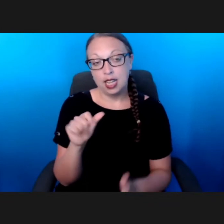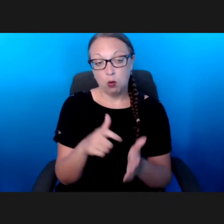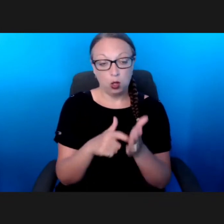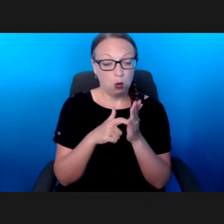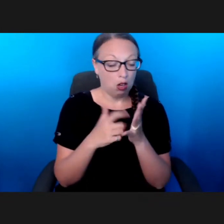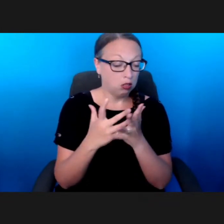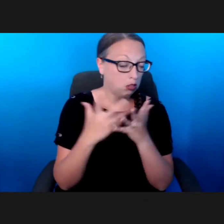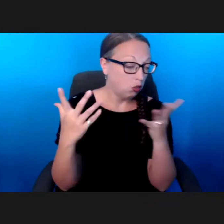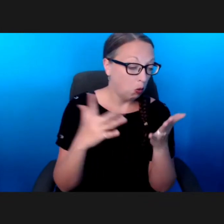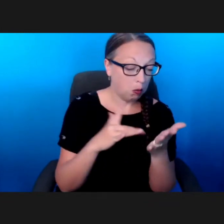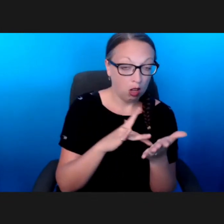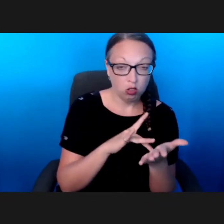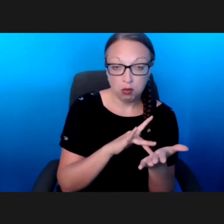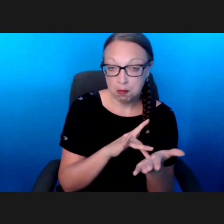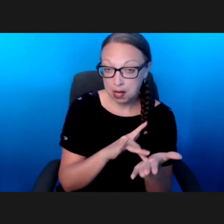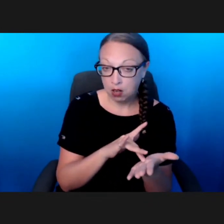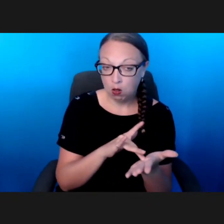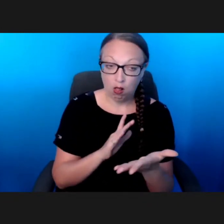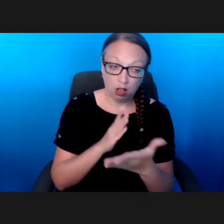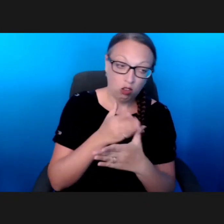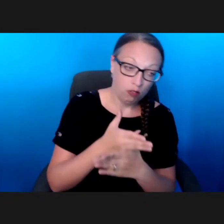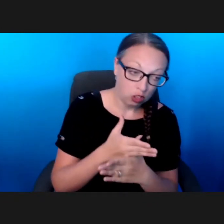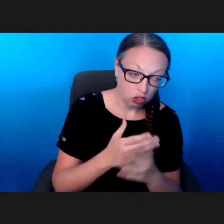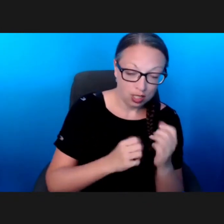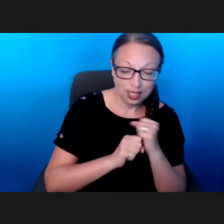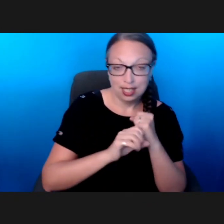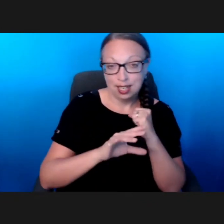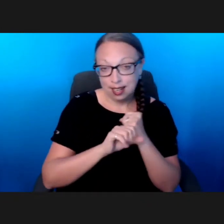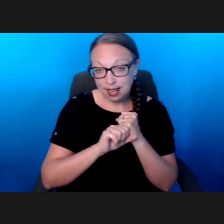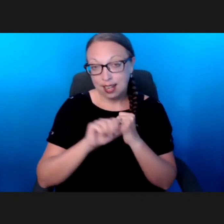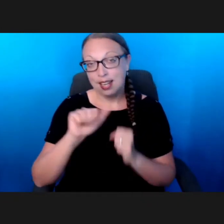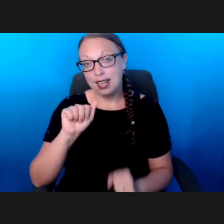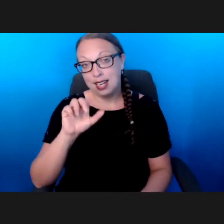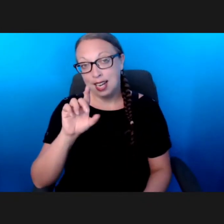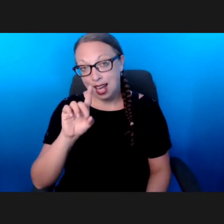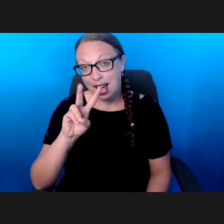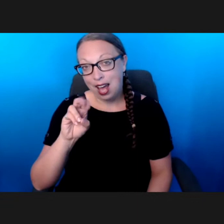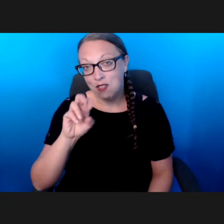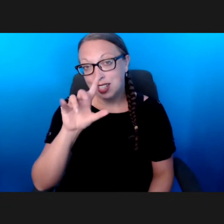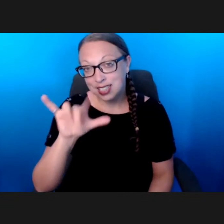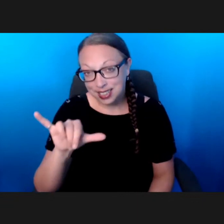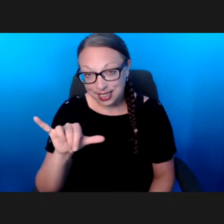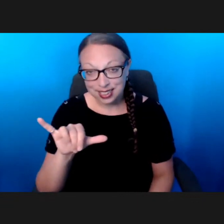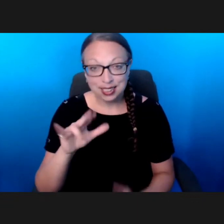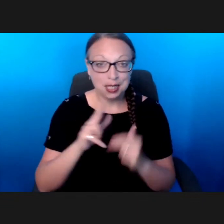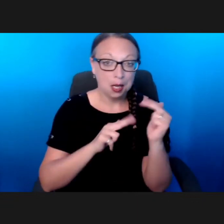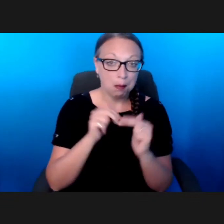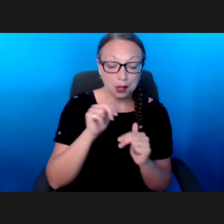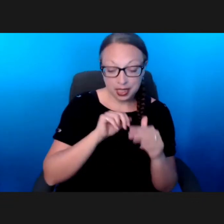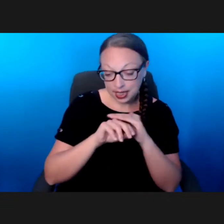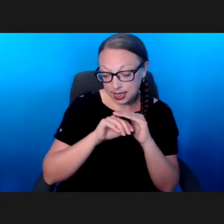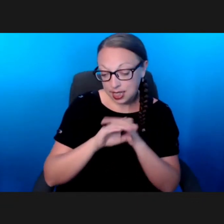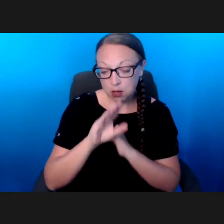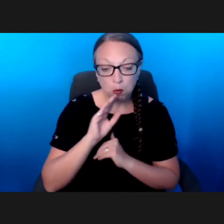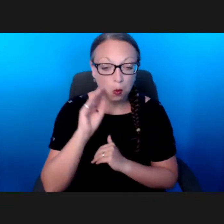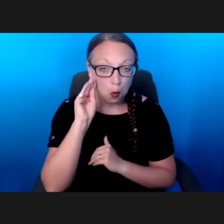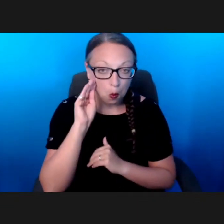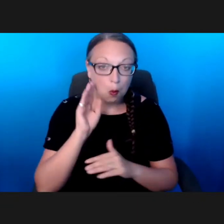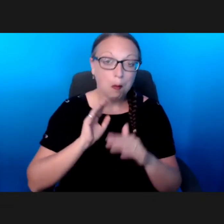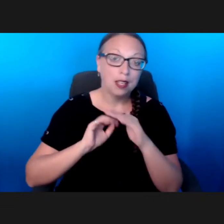and then so much advocacy and everything from an accessible home to accessible